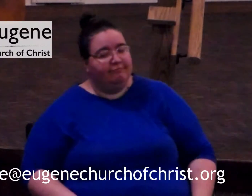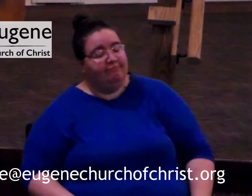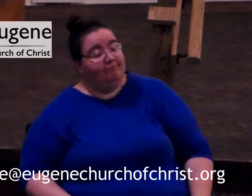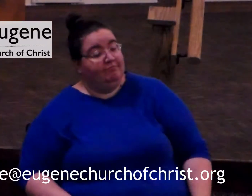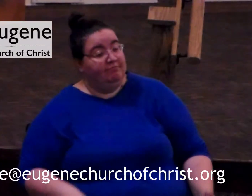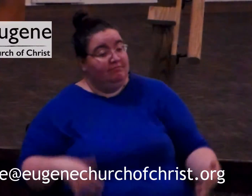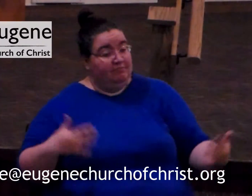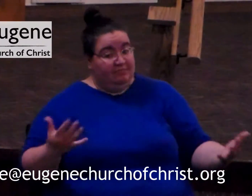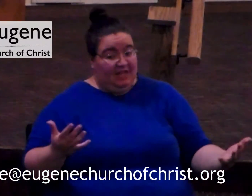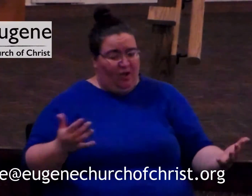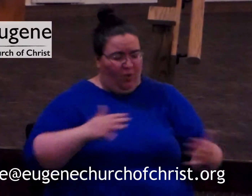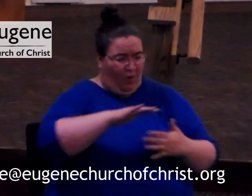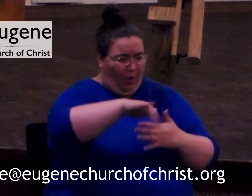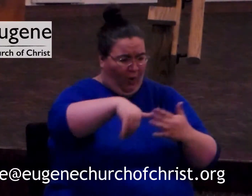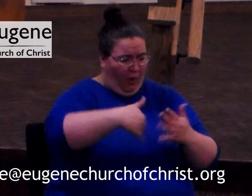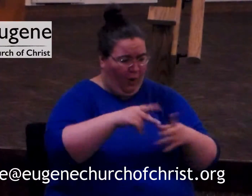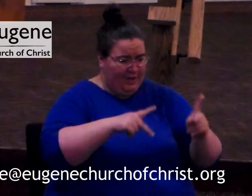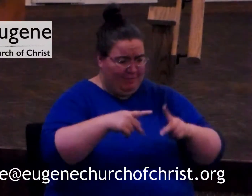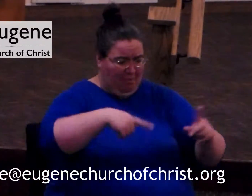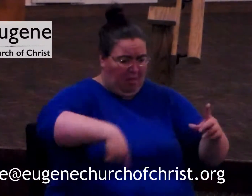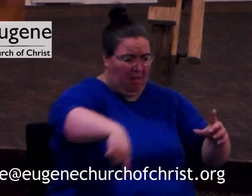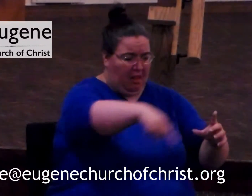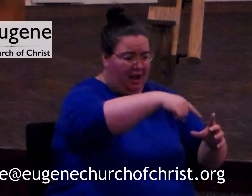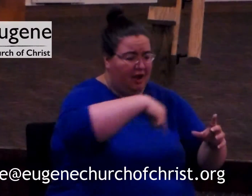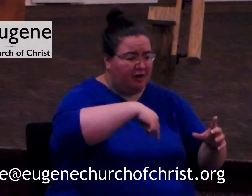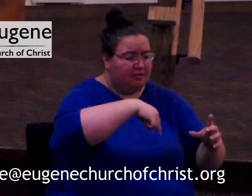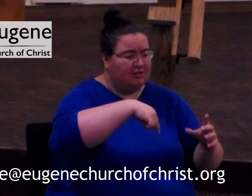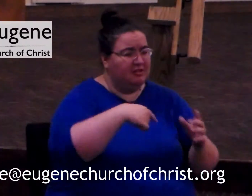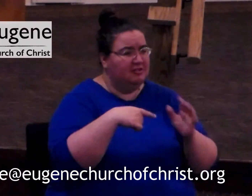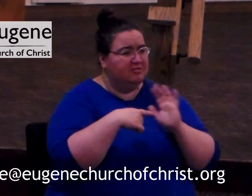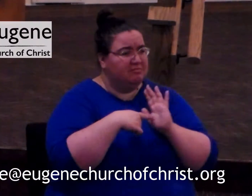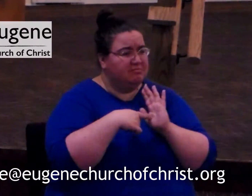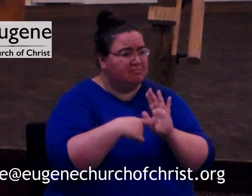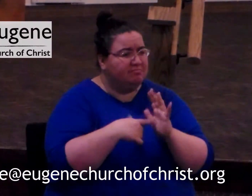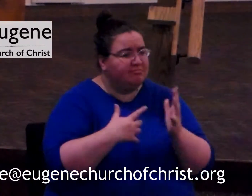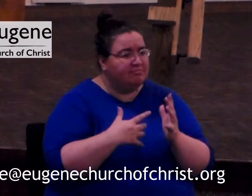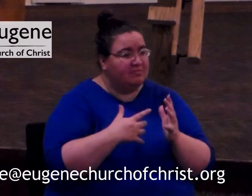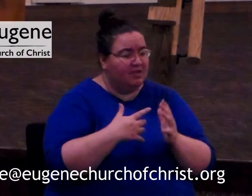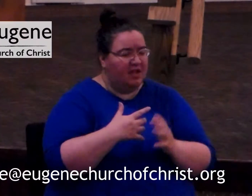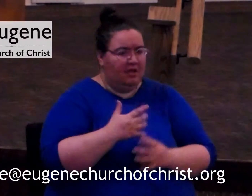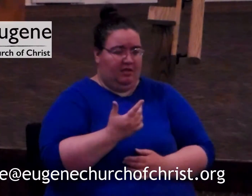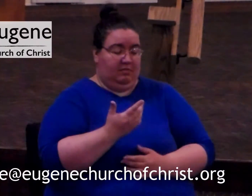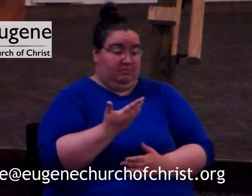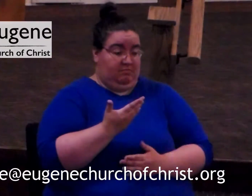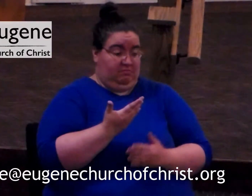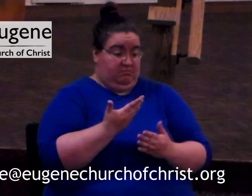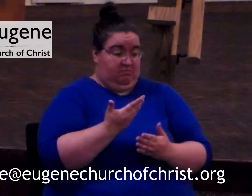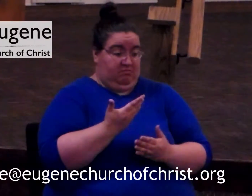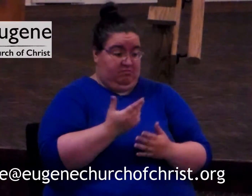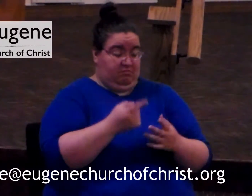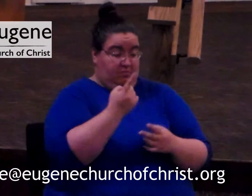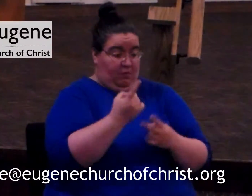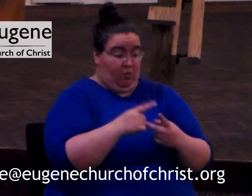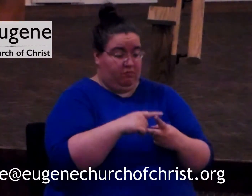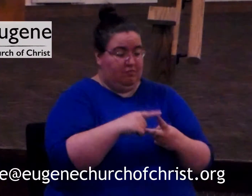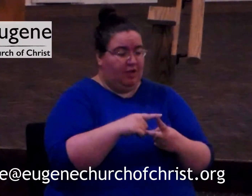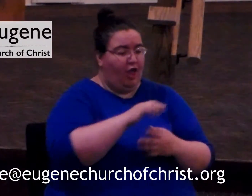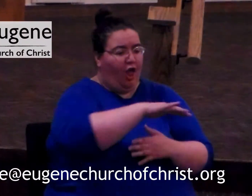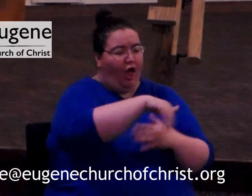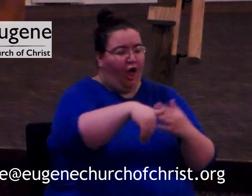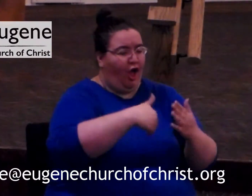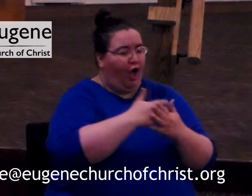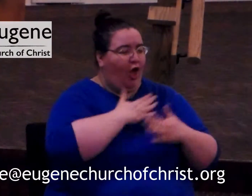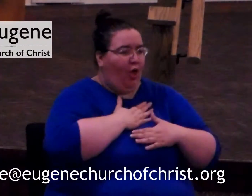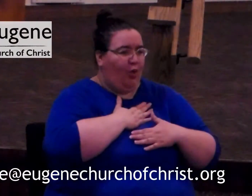things. One, either everyone there is willing to risk the being unclean, or two, and much, much